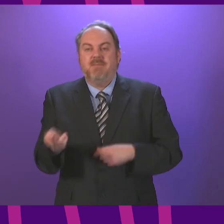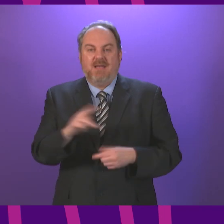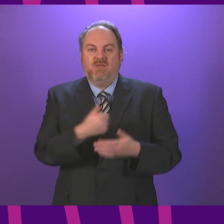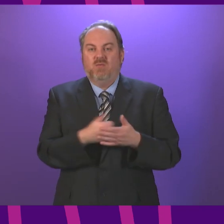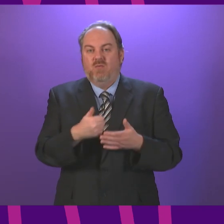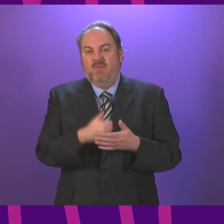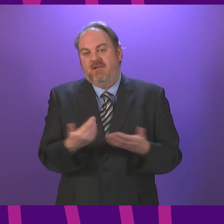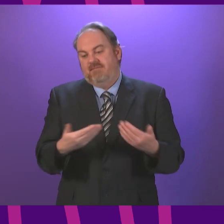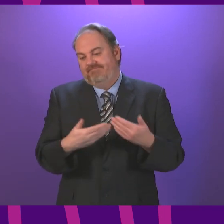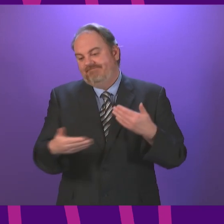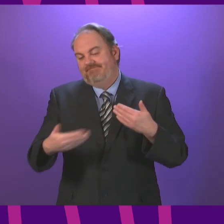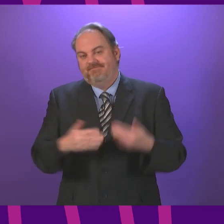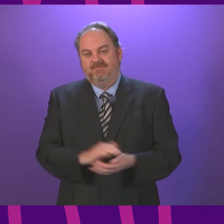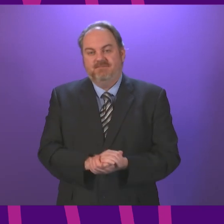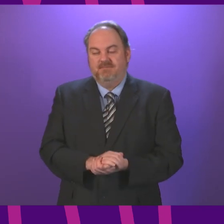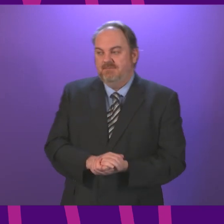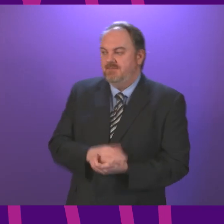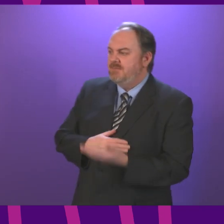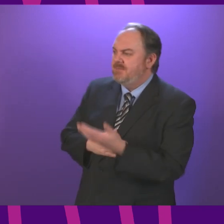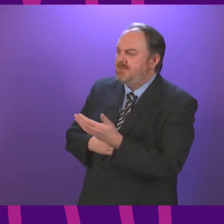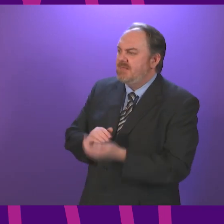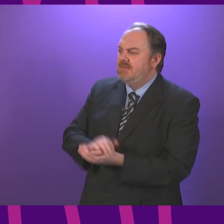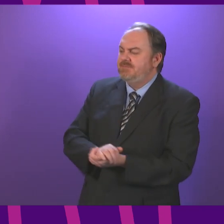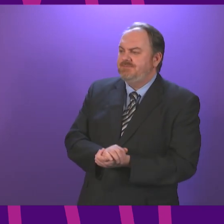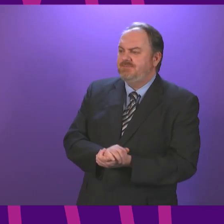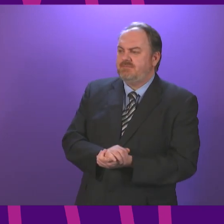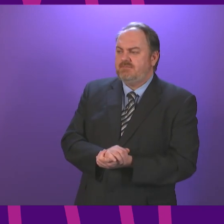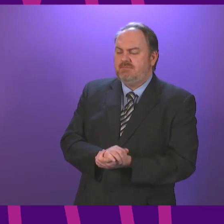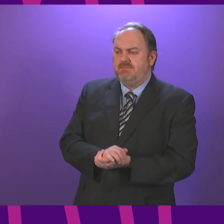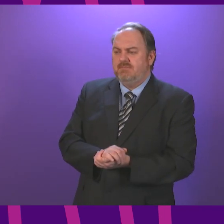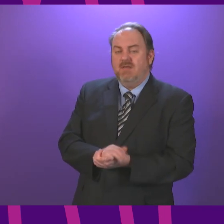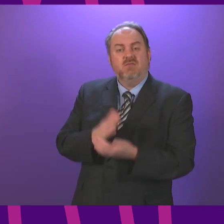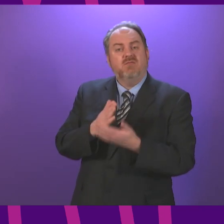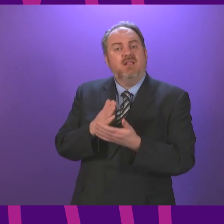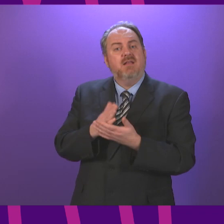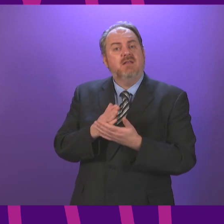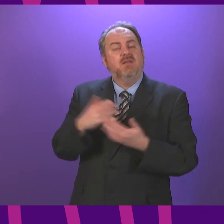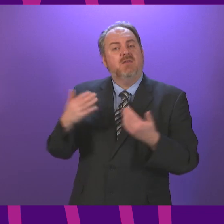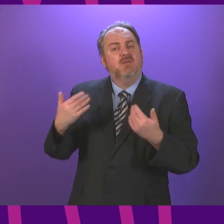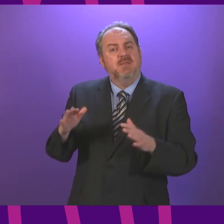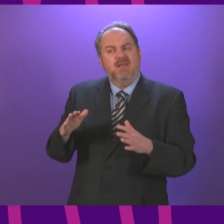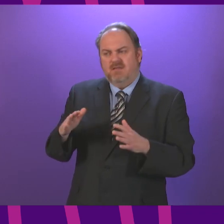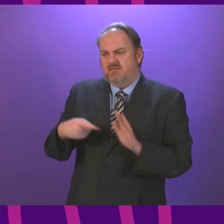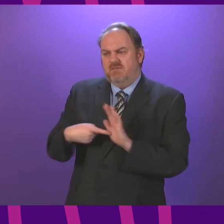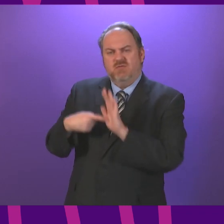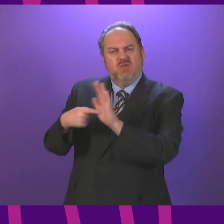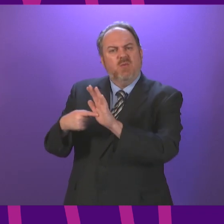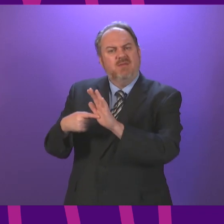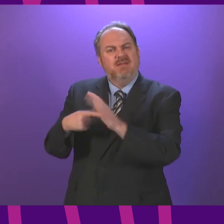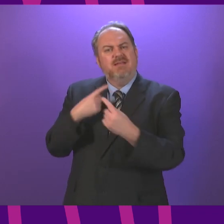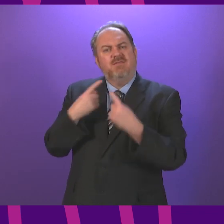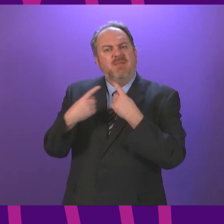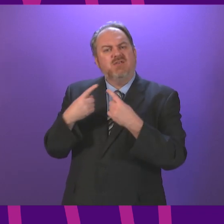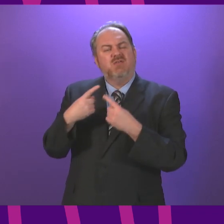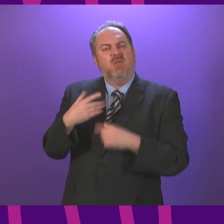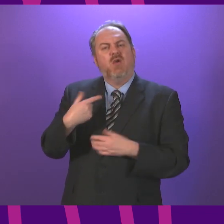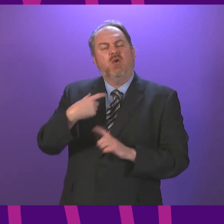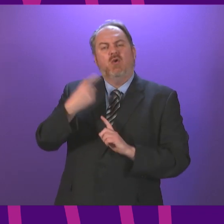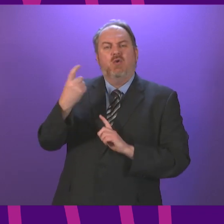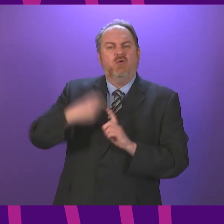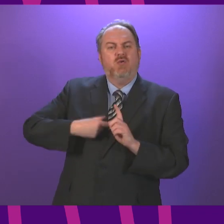Dean Lockhart. Thank you, Presiding Officer. I understand the Scottish Government has submitted detailed evidence to the UK Independent Human Rights Review